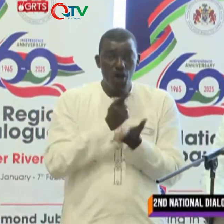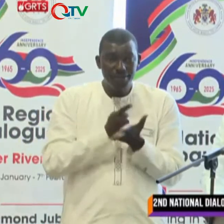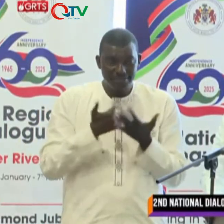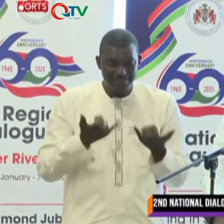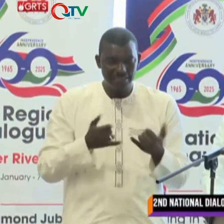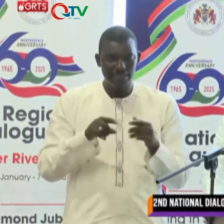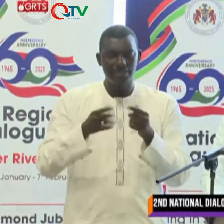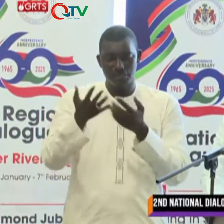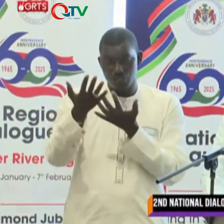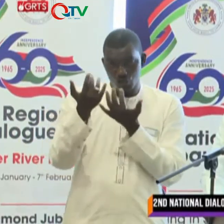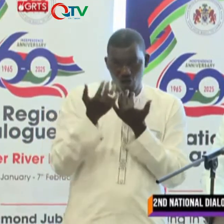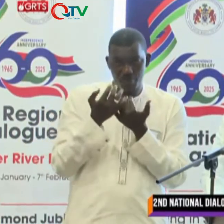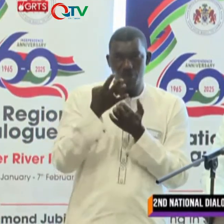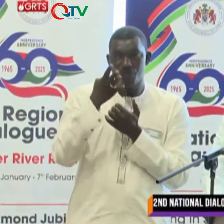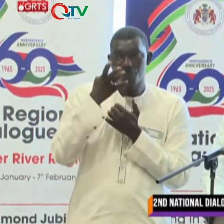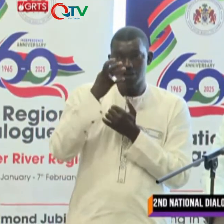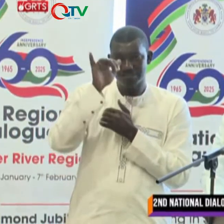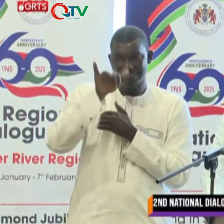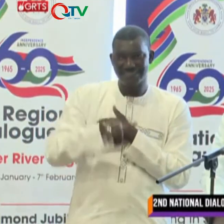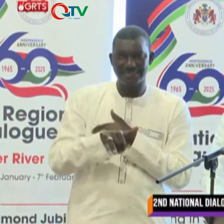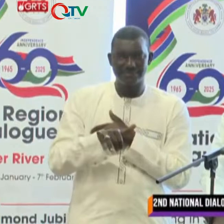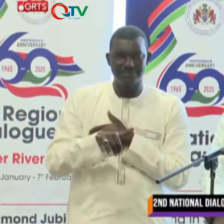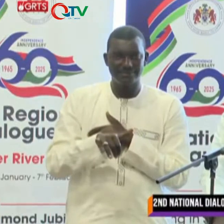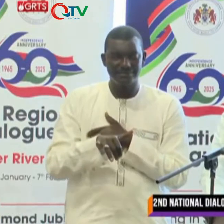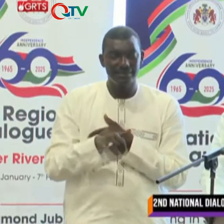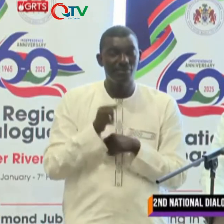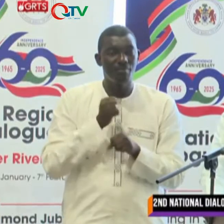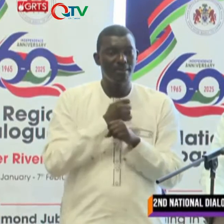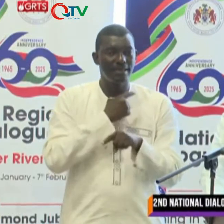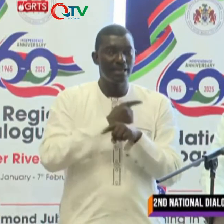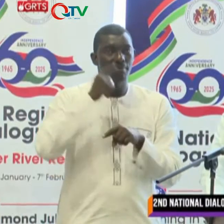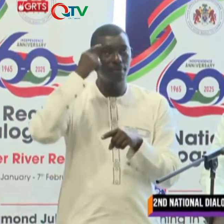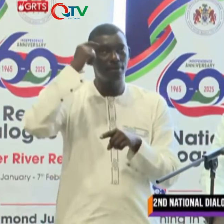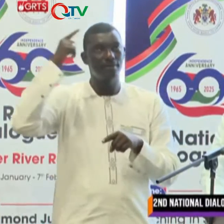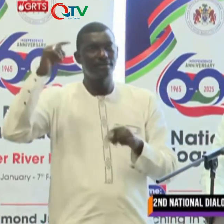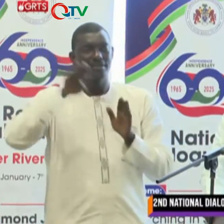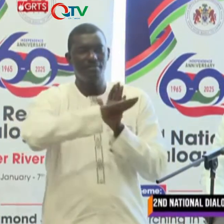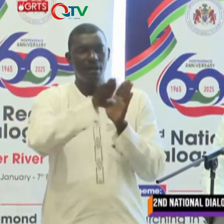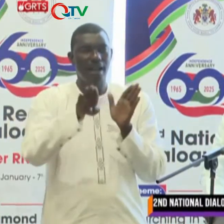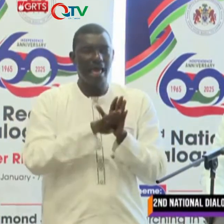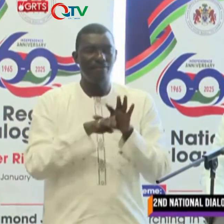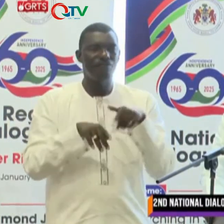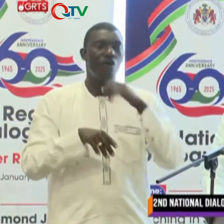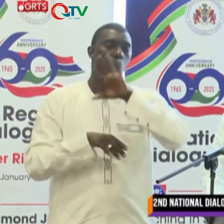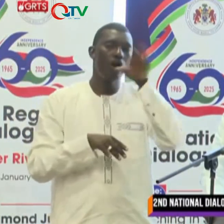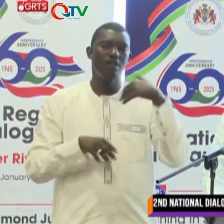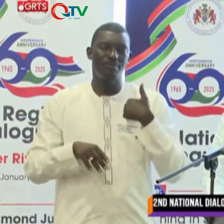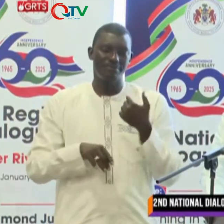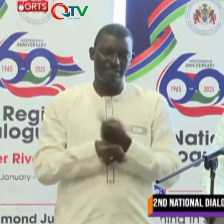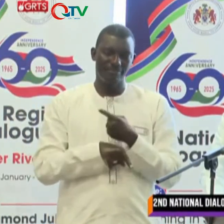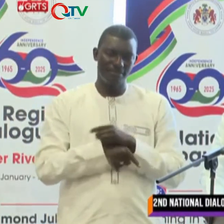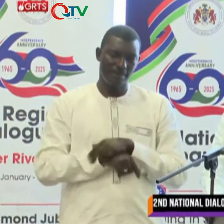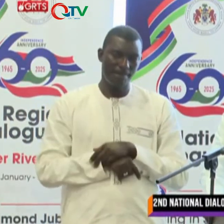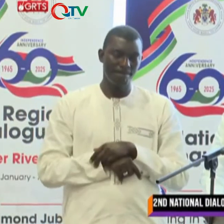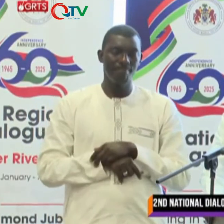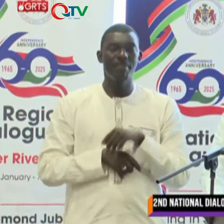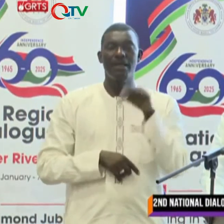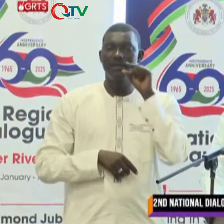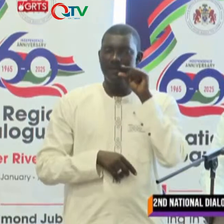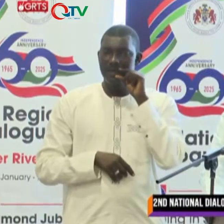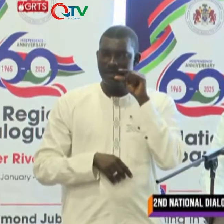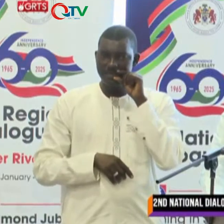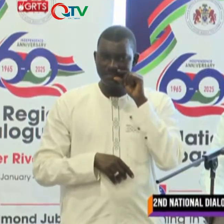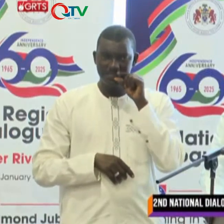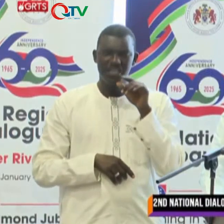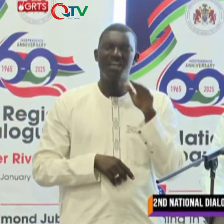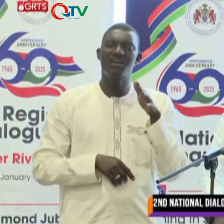4 decades to really make the Gambia a dreamland for all Gambians. The answers seem